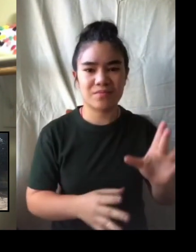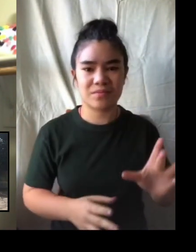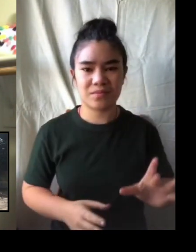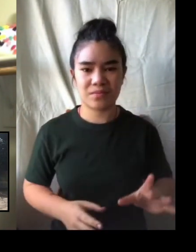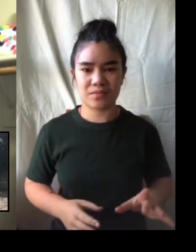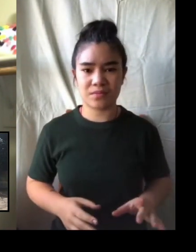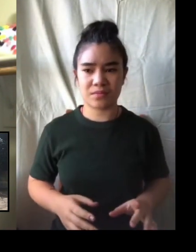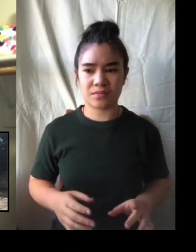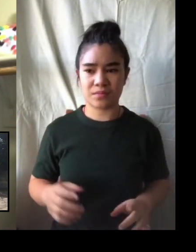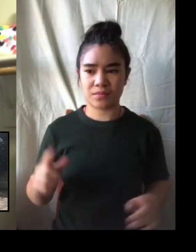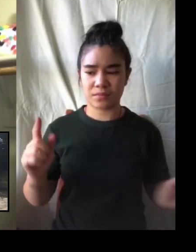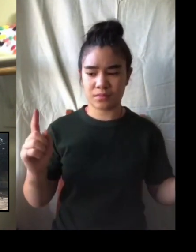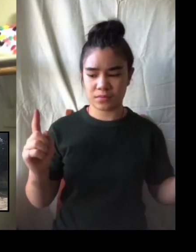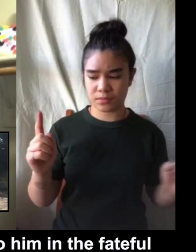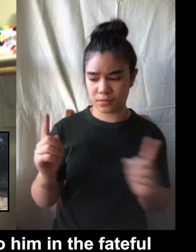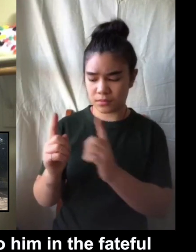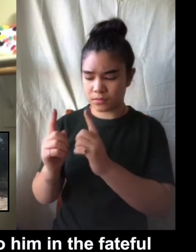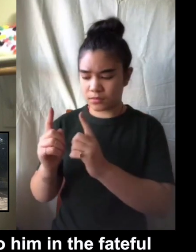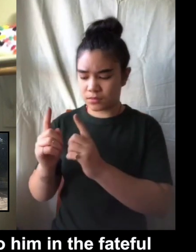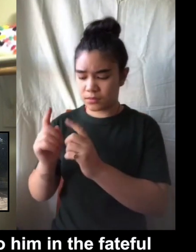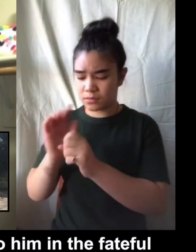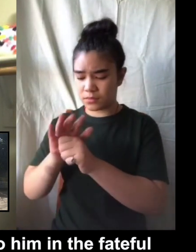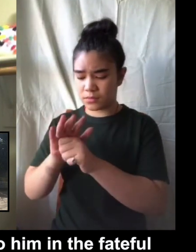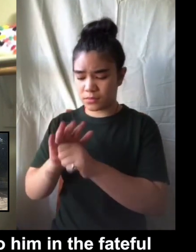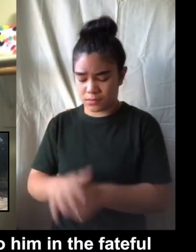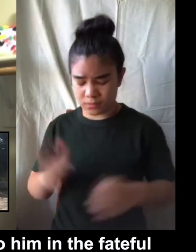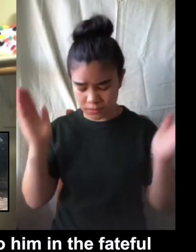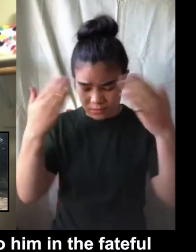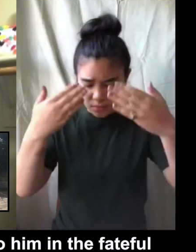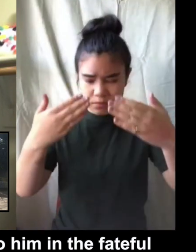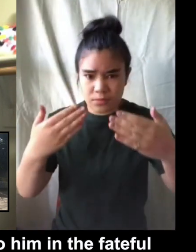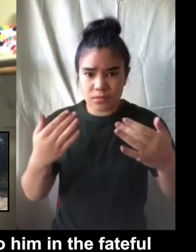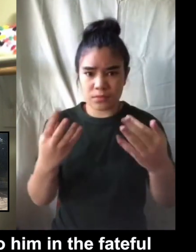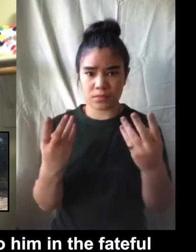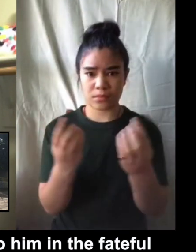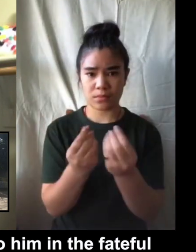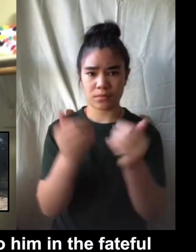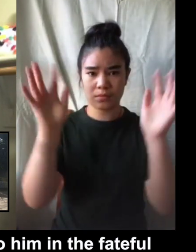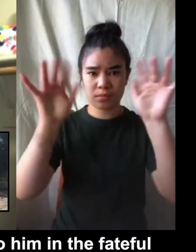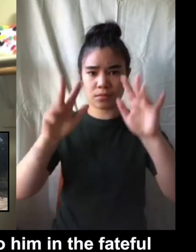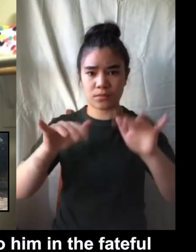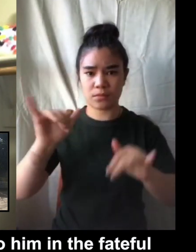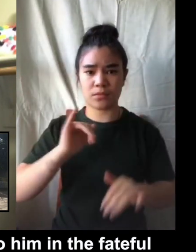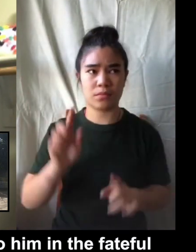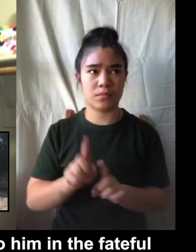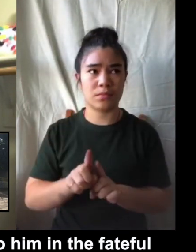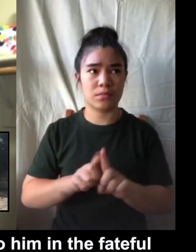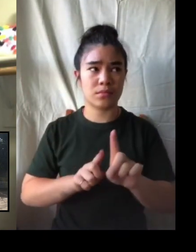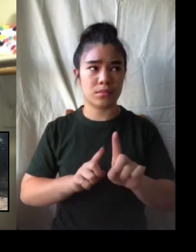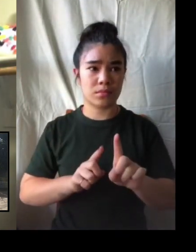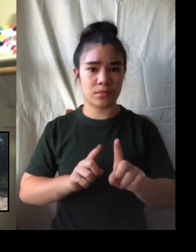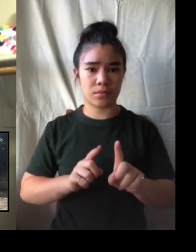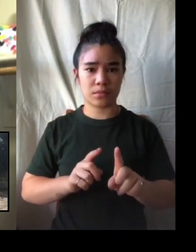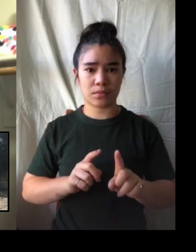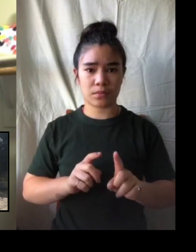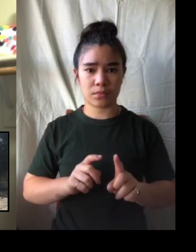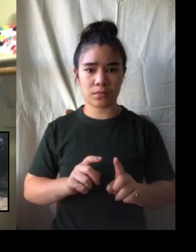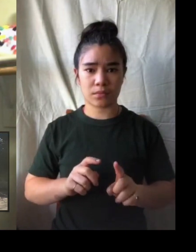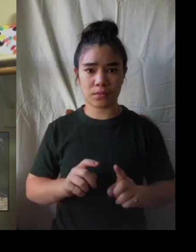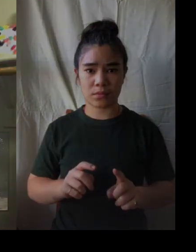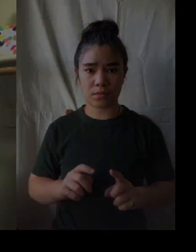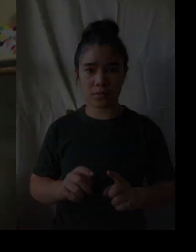disgrace. So she went to him in the fateful dark as the ashes fell like stars.